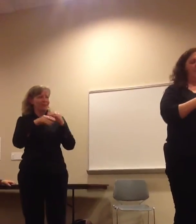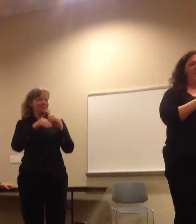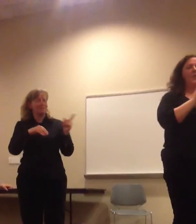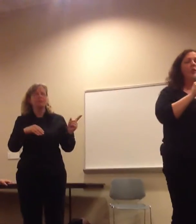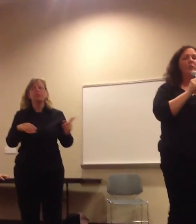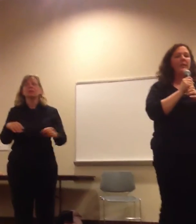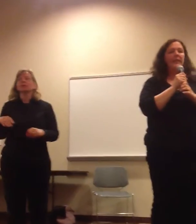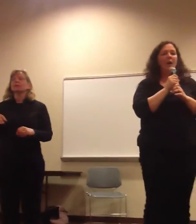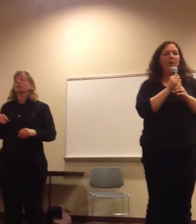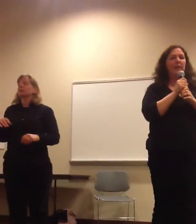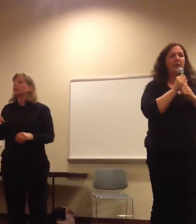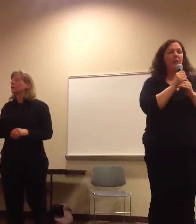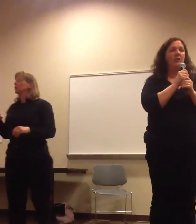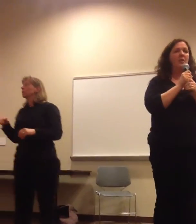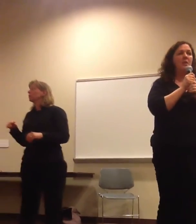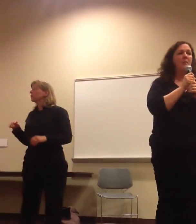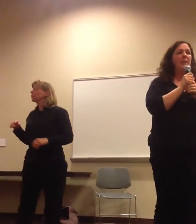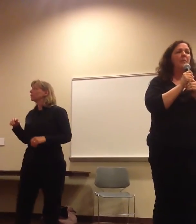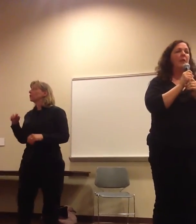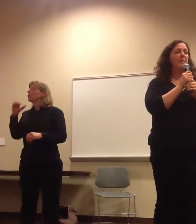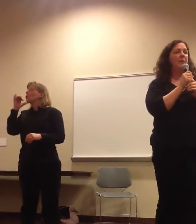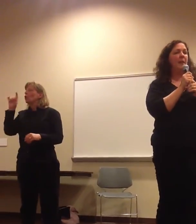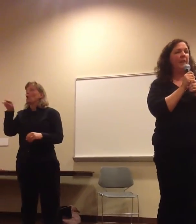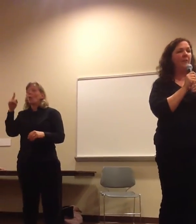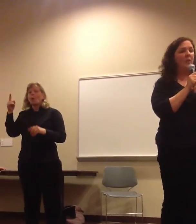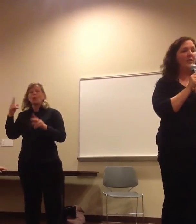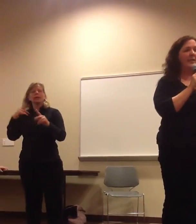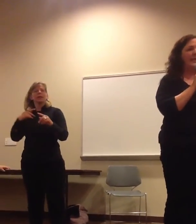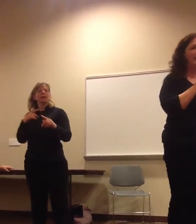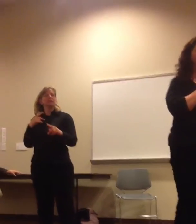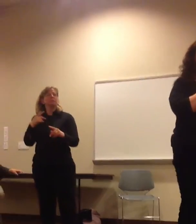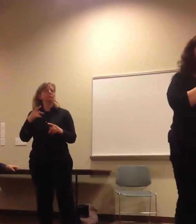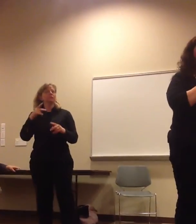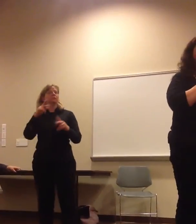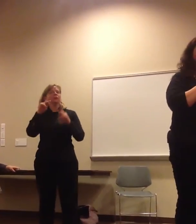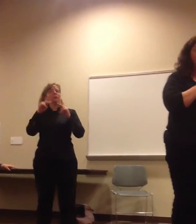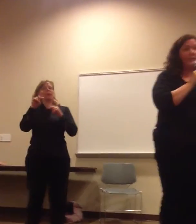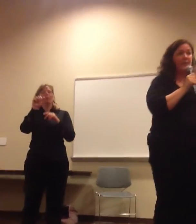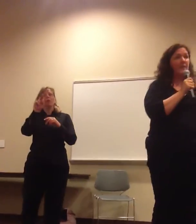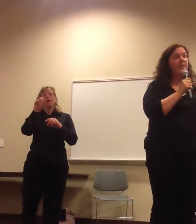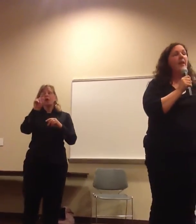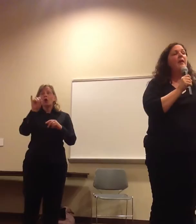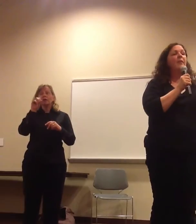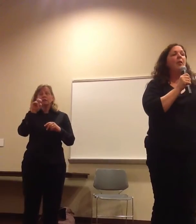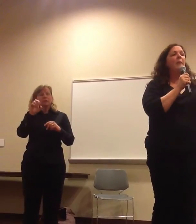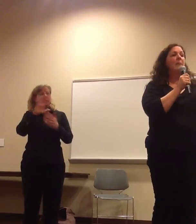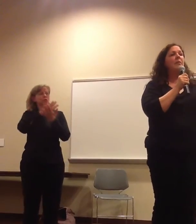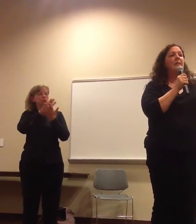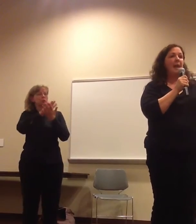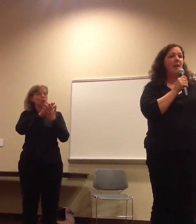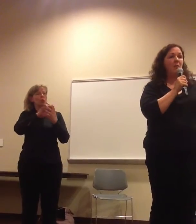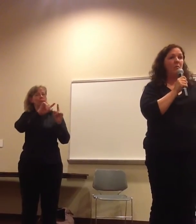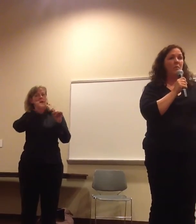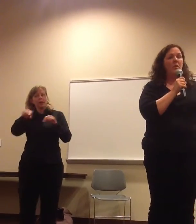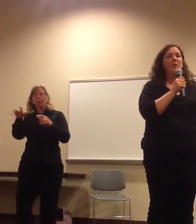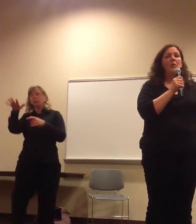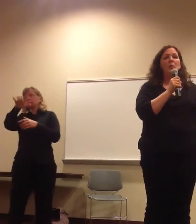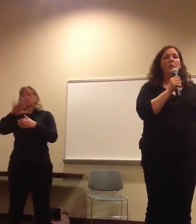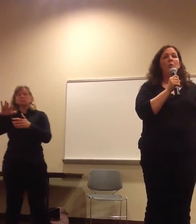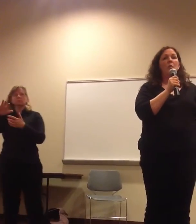that not only are there people coming back from Austin who are going to need these services, there are people